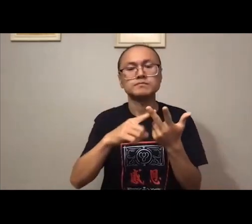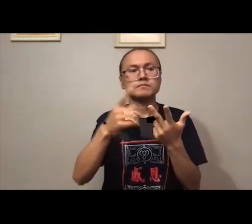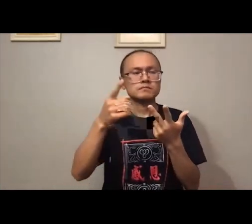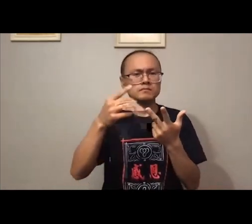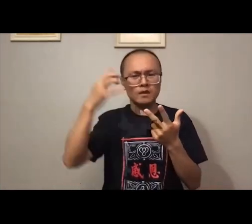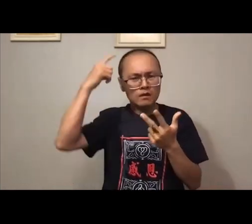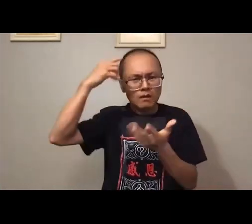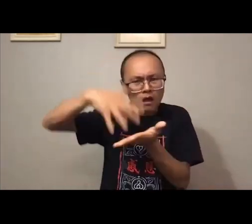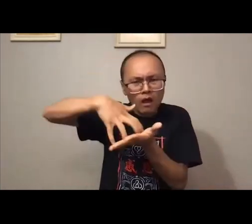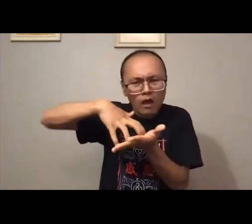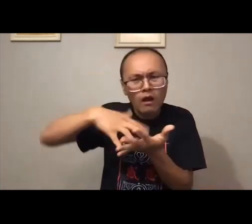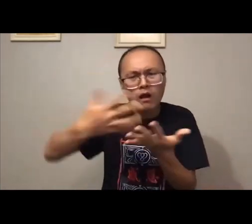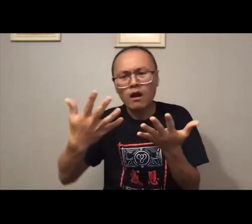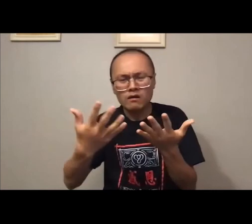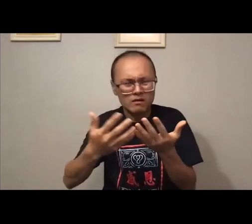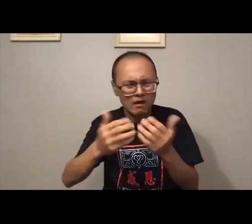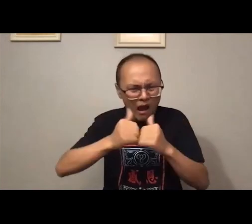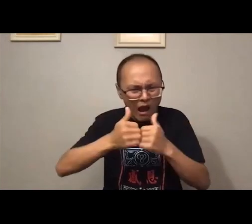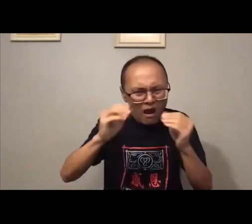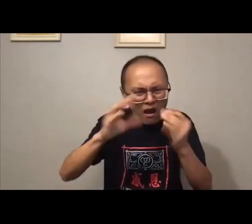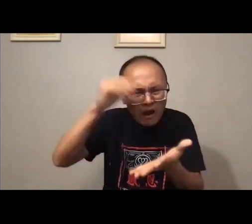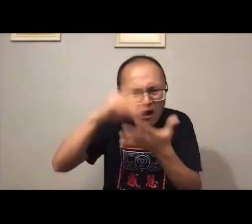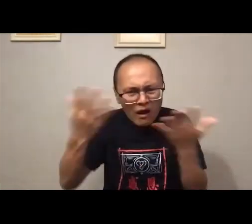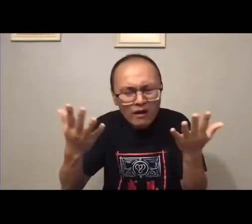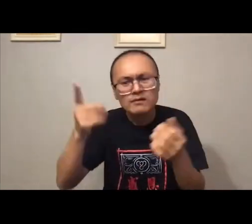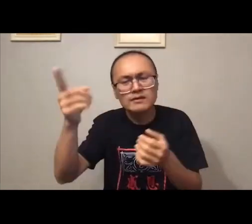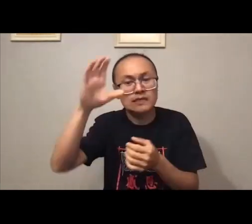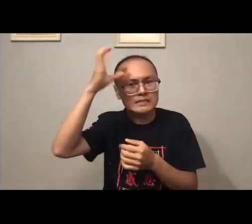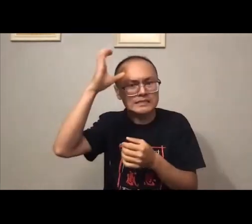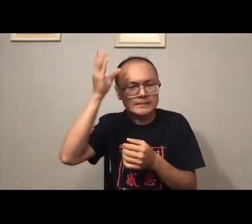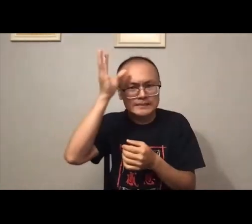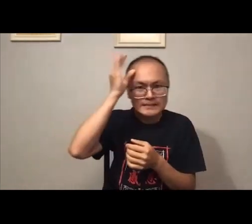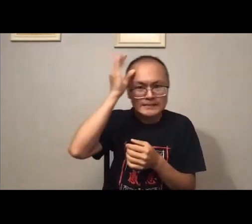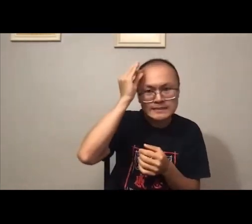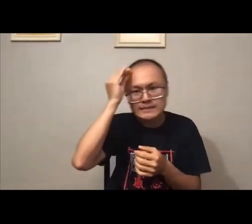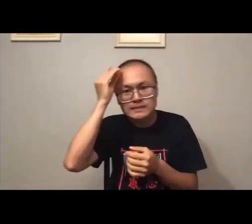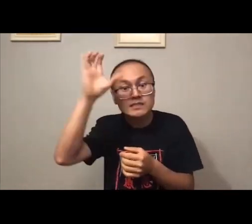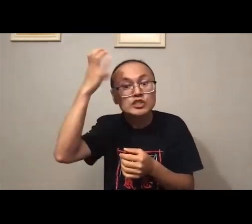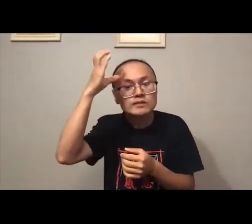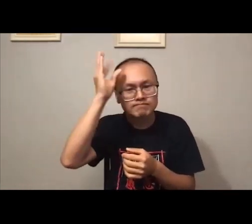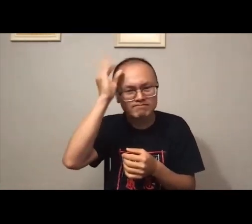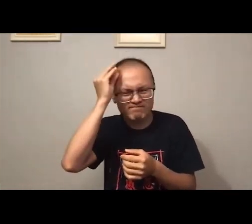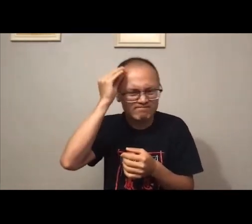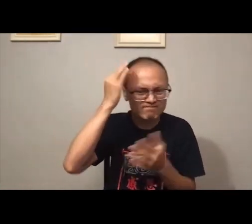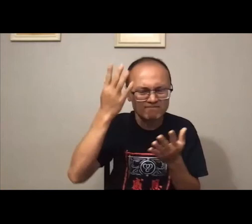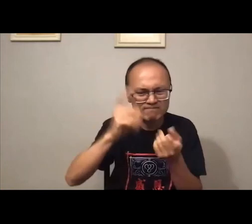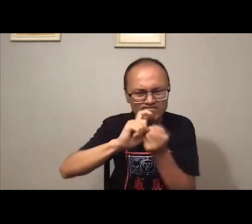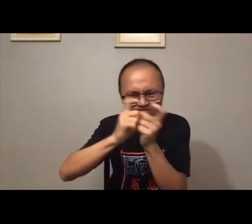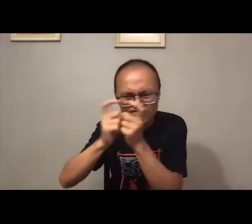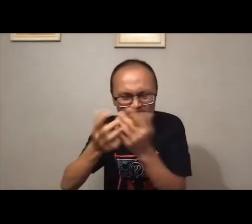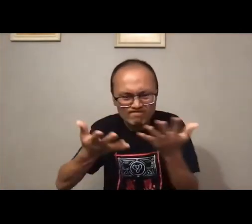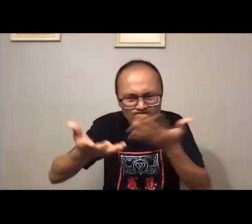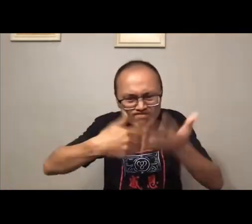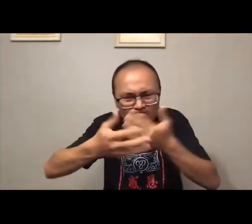And kids who were deaf and autistic, kids who were learning delayed or had some cognitive